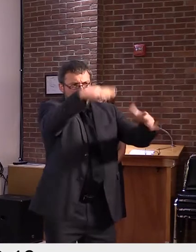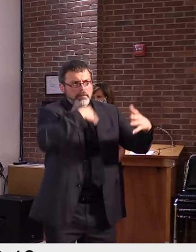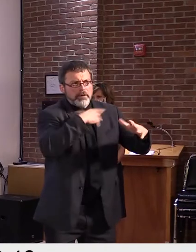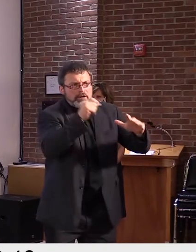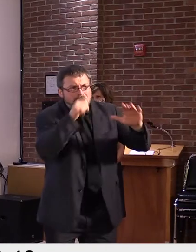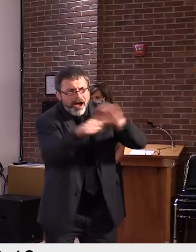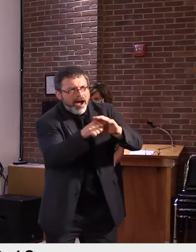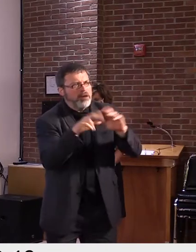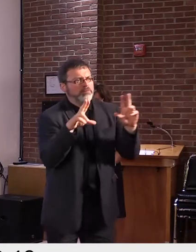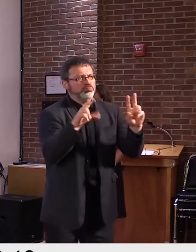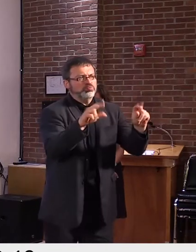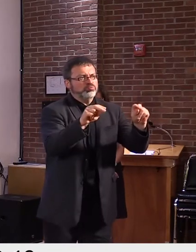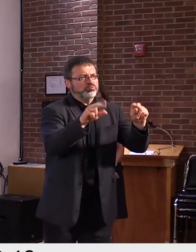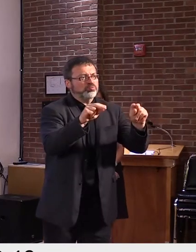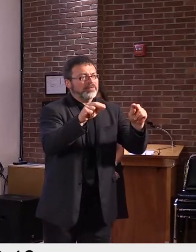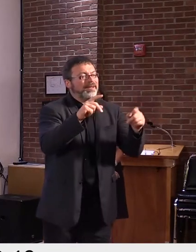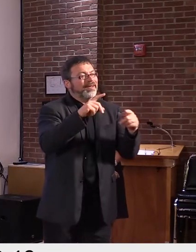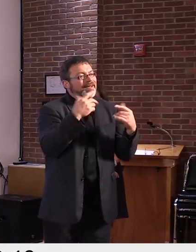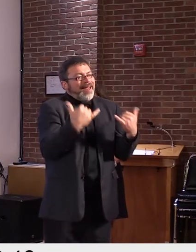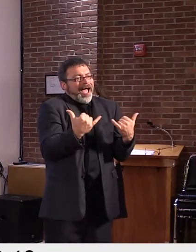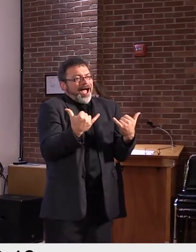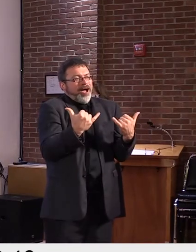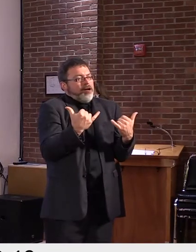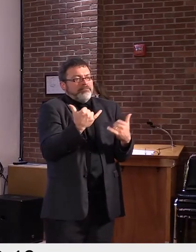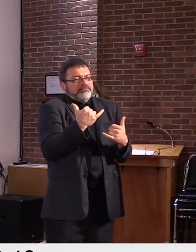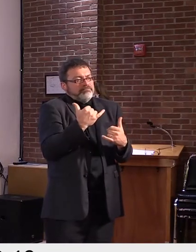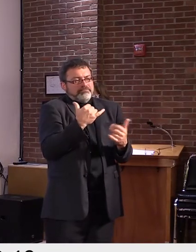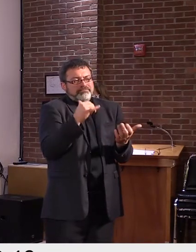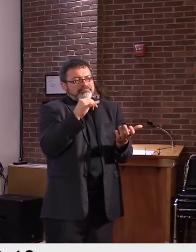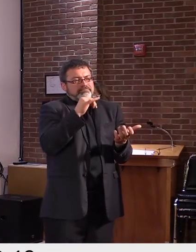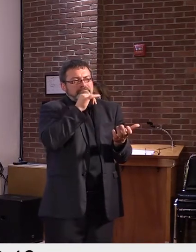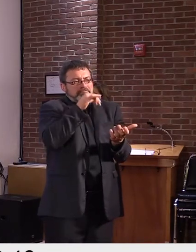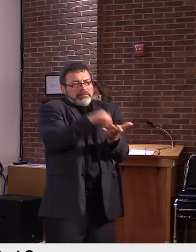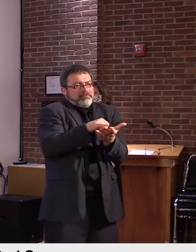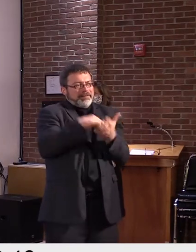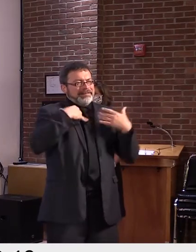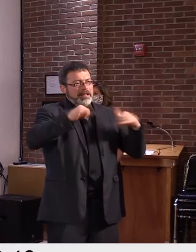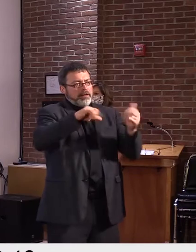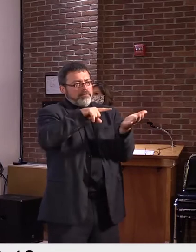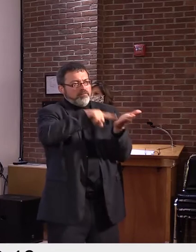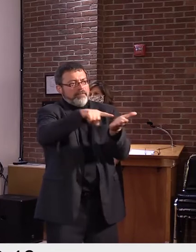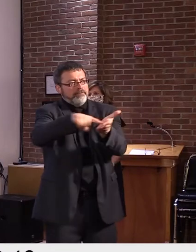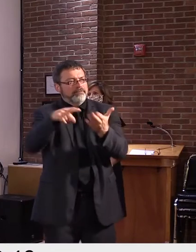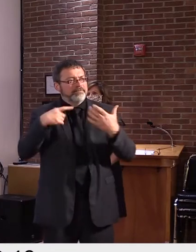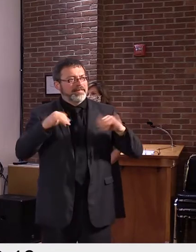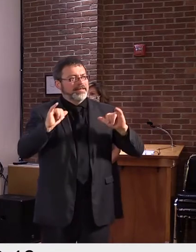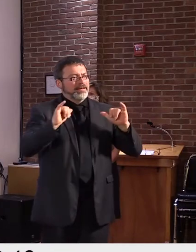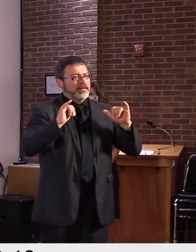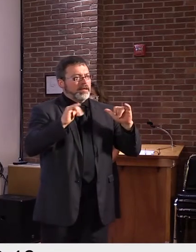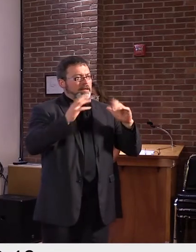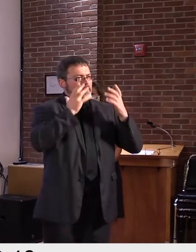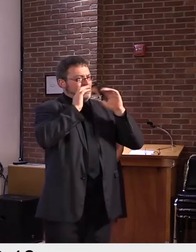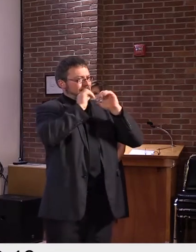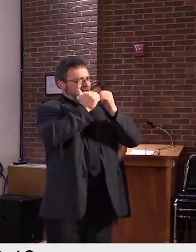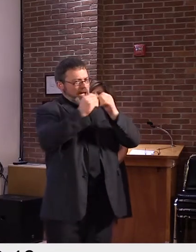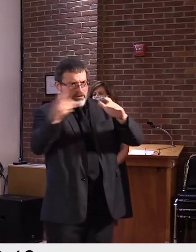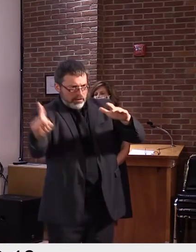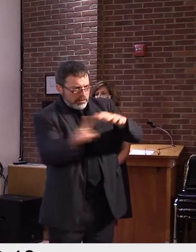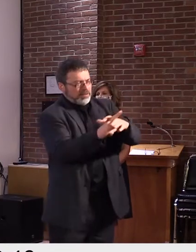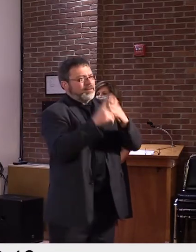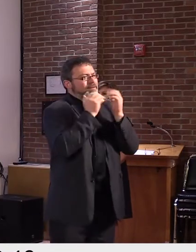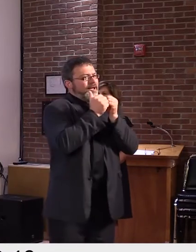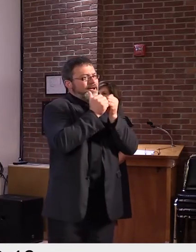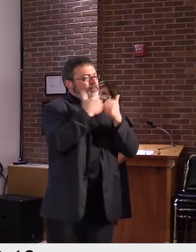not possible to understand how a case became a case, even though